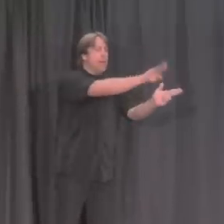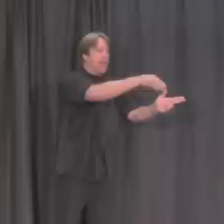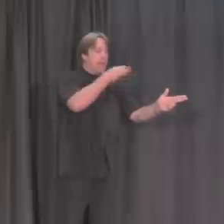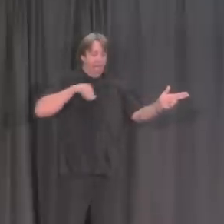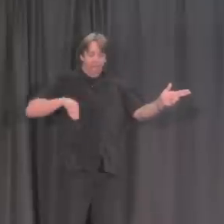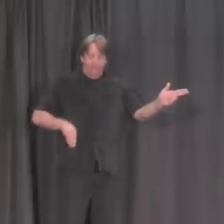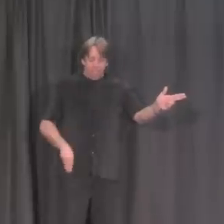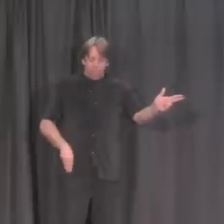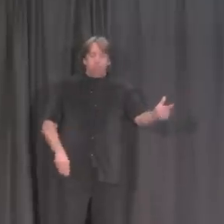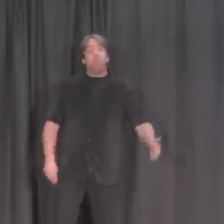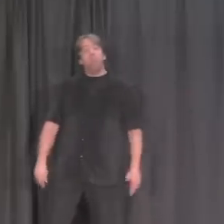Thank you.